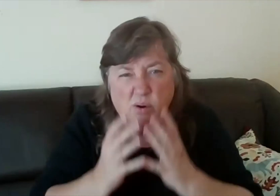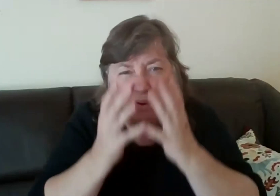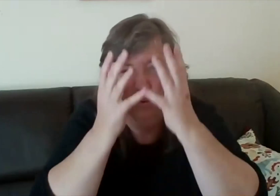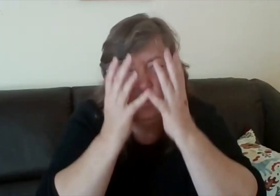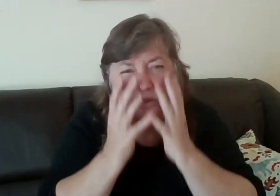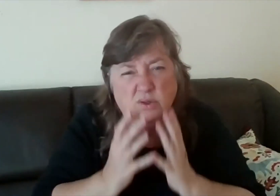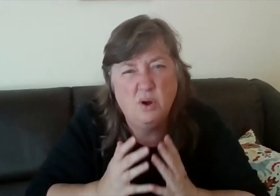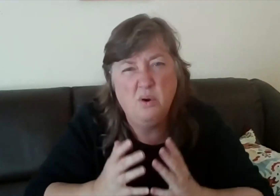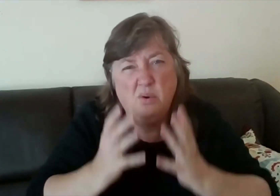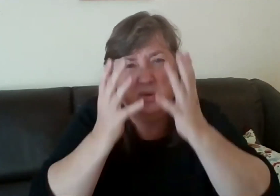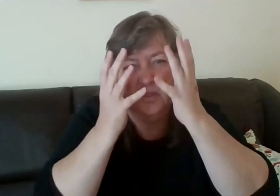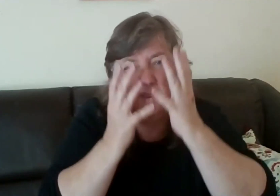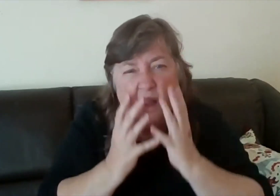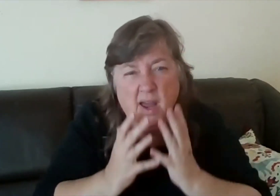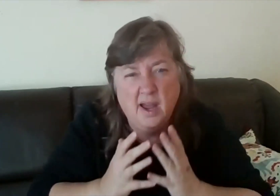Oh, so sad.